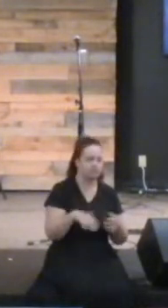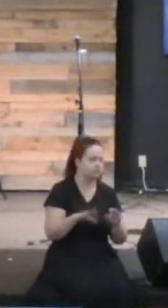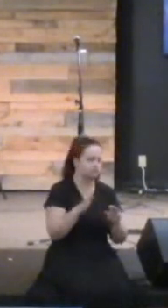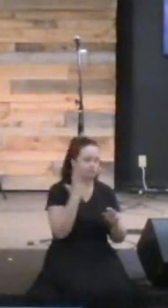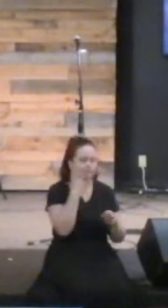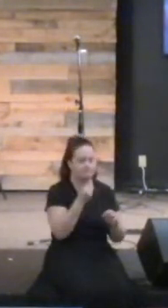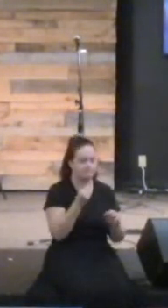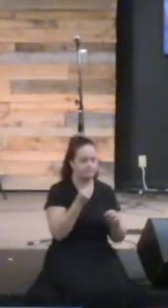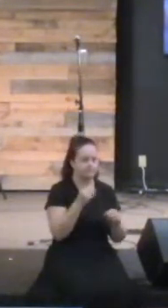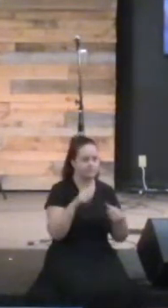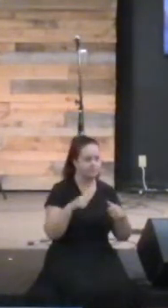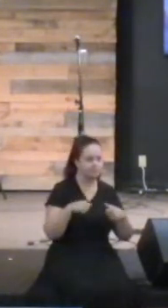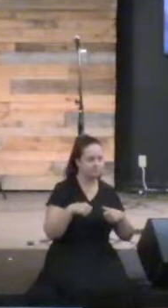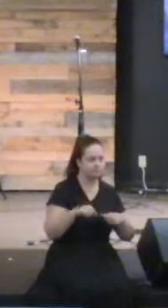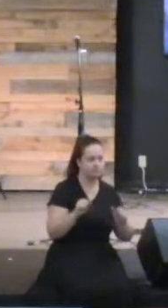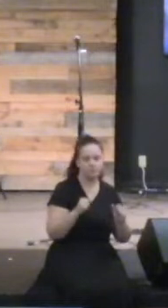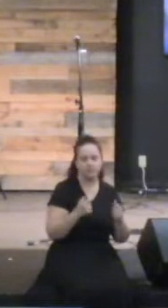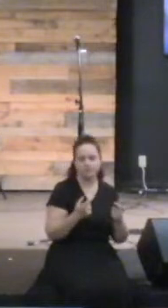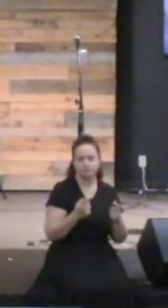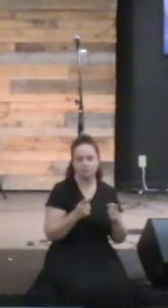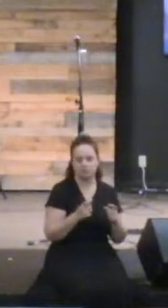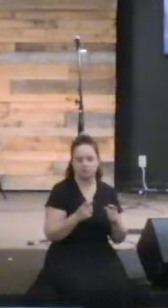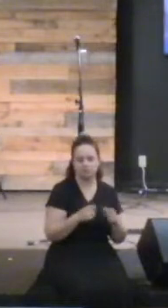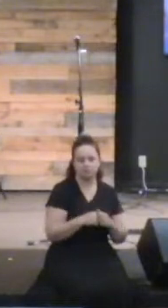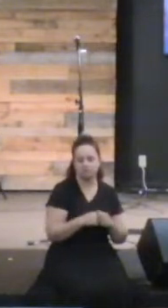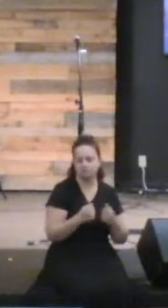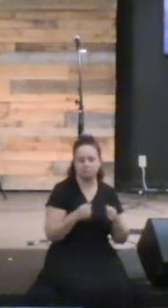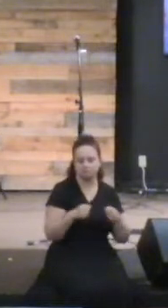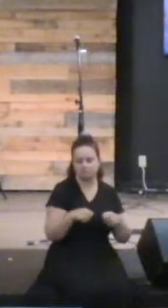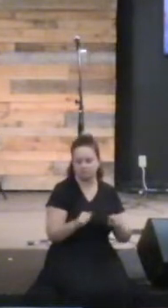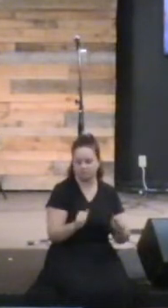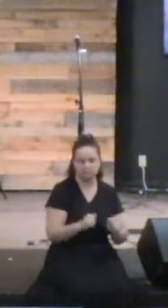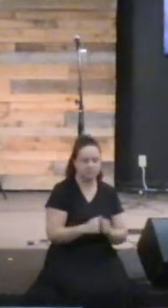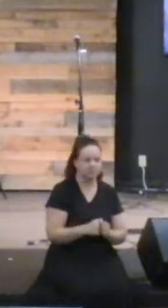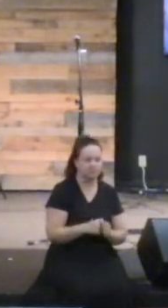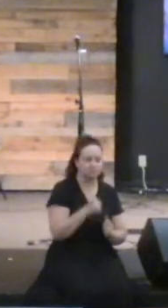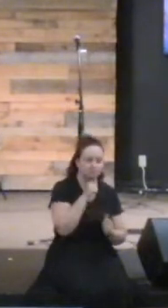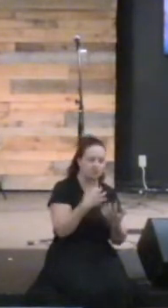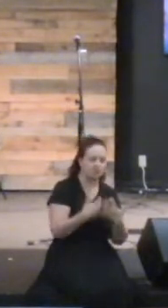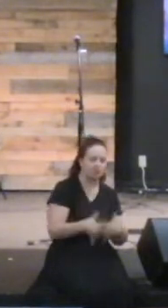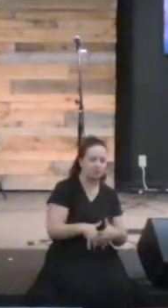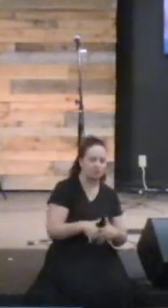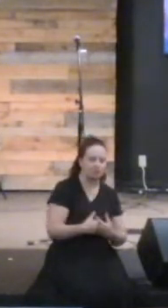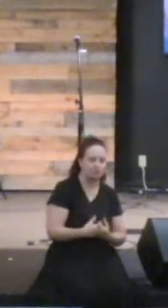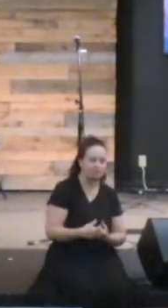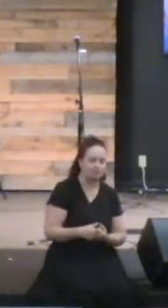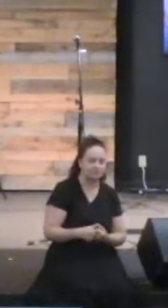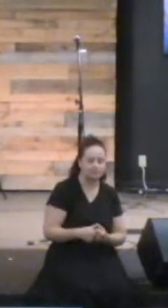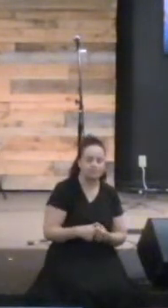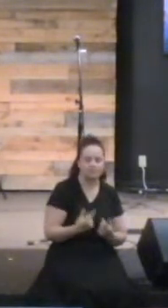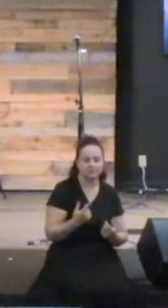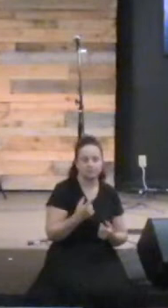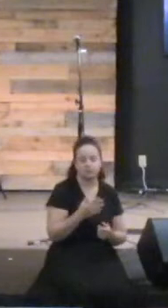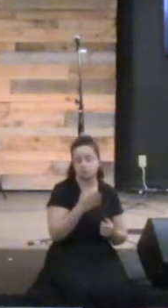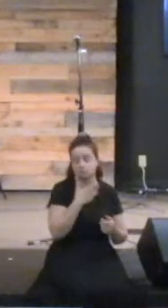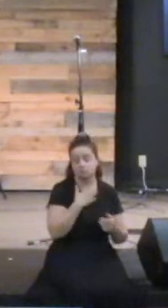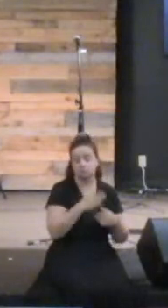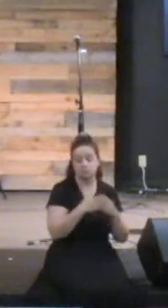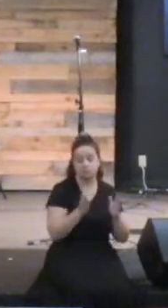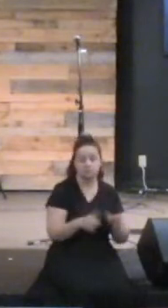give it you know like a little patent but no that wasn't gonna work out um and then he was like uh you